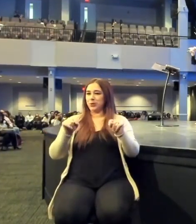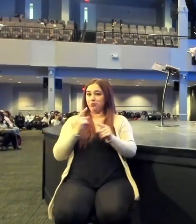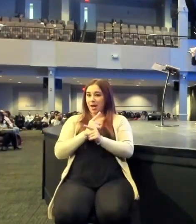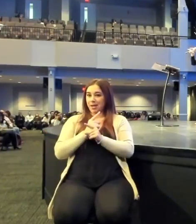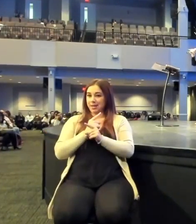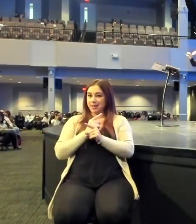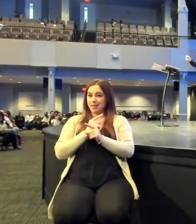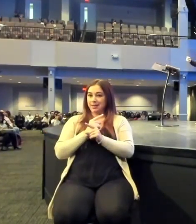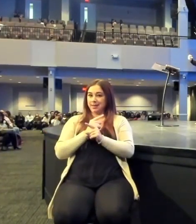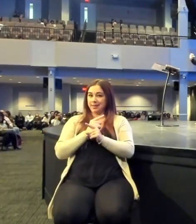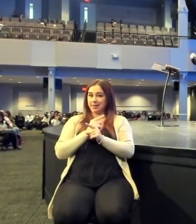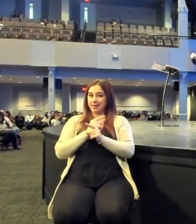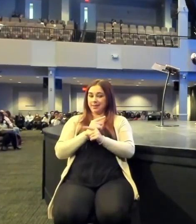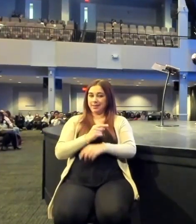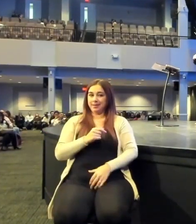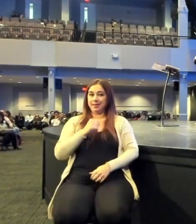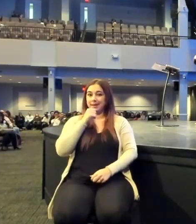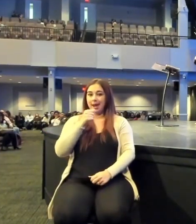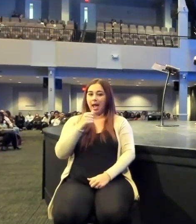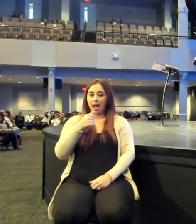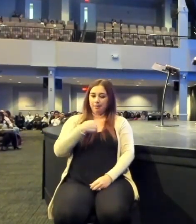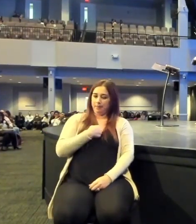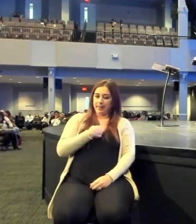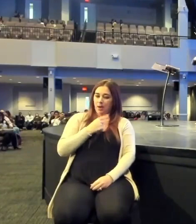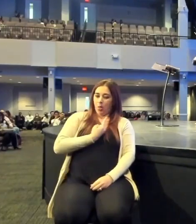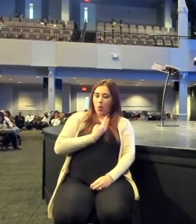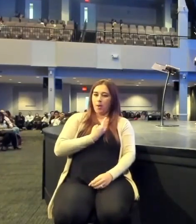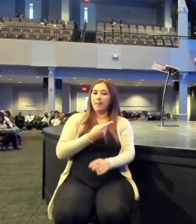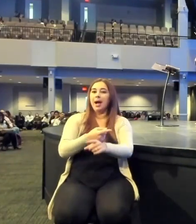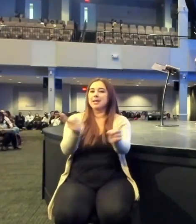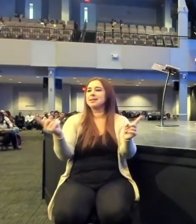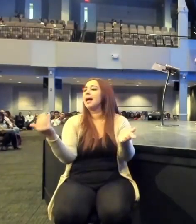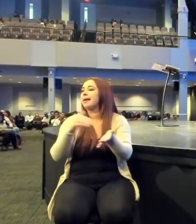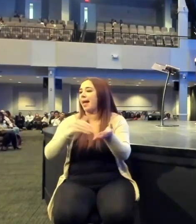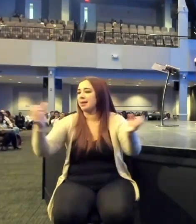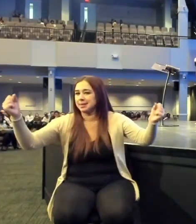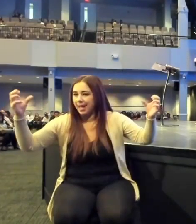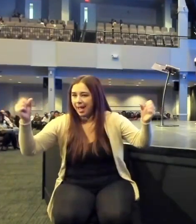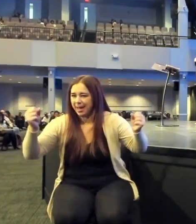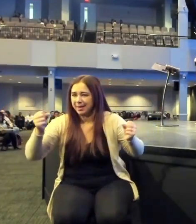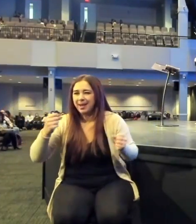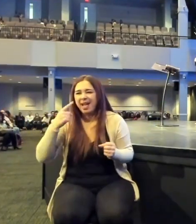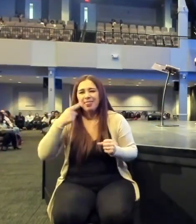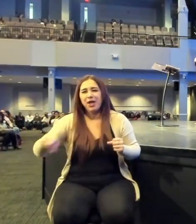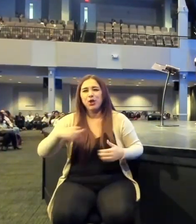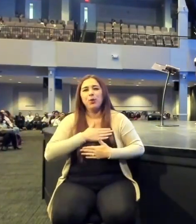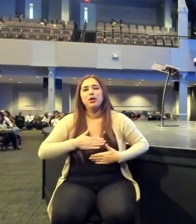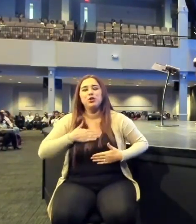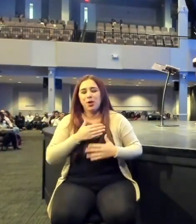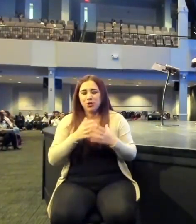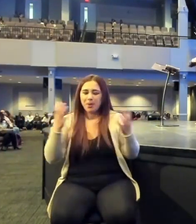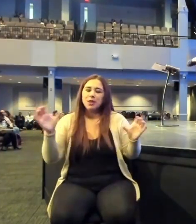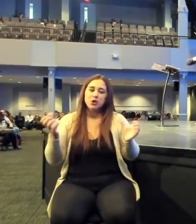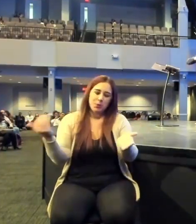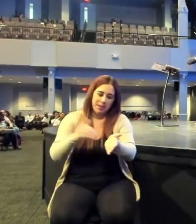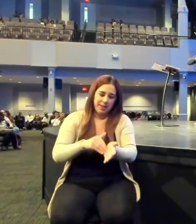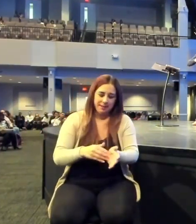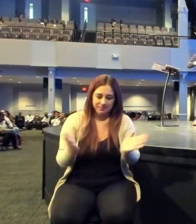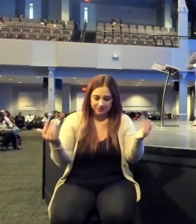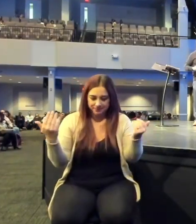you, but us. Why don't we try that again? I think you enjoyed it so much. Let's try it again,